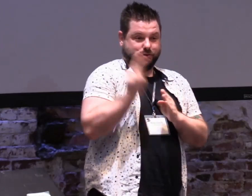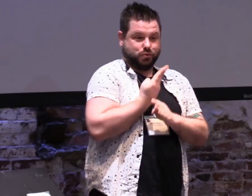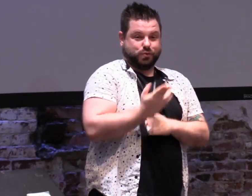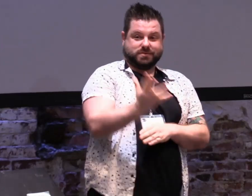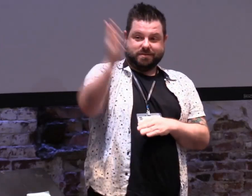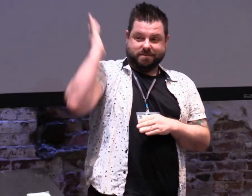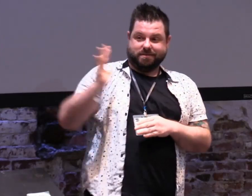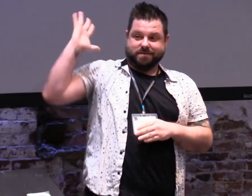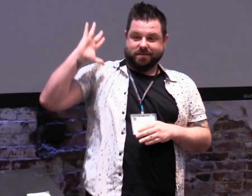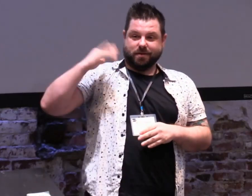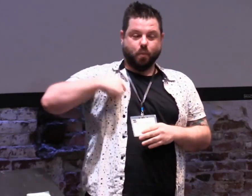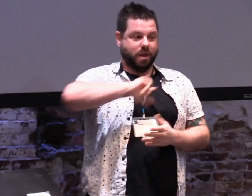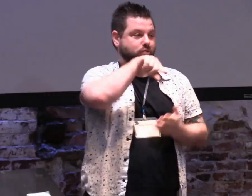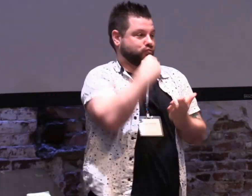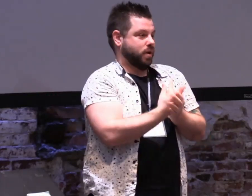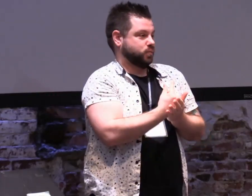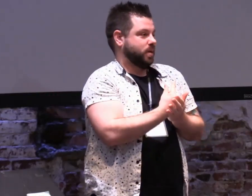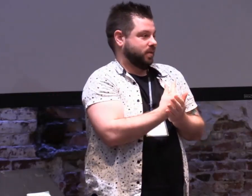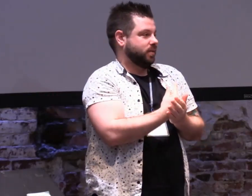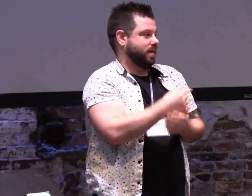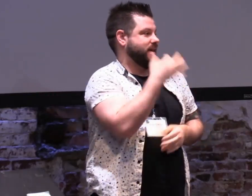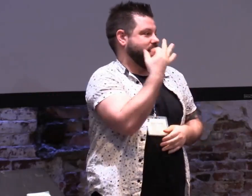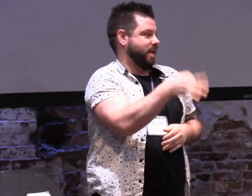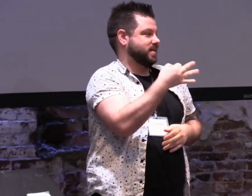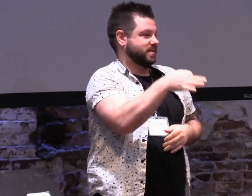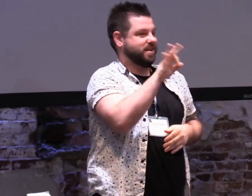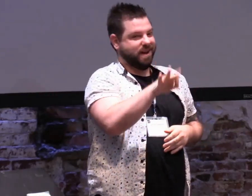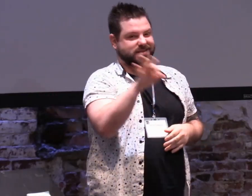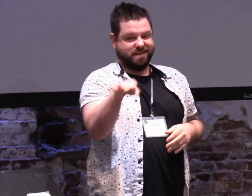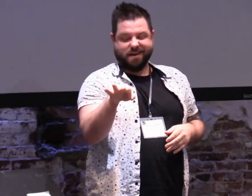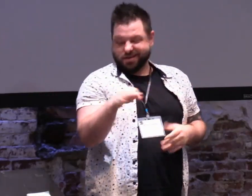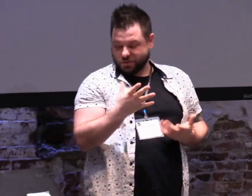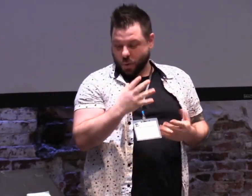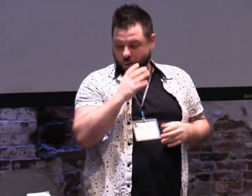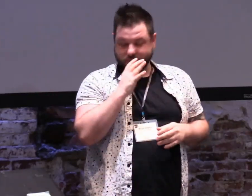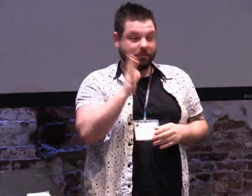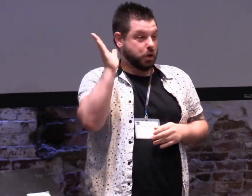And this script that I've used back then was in my graduation year in